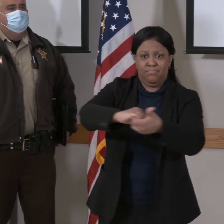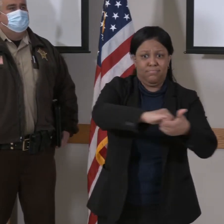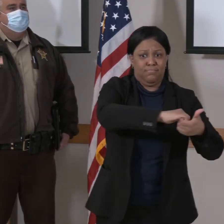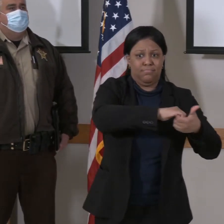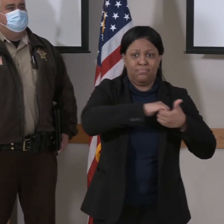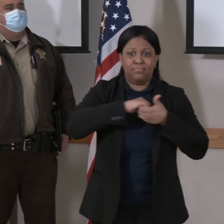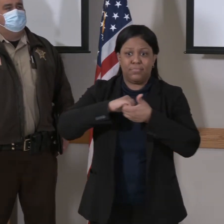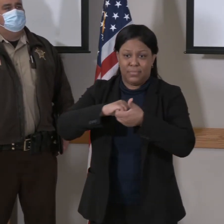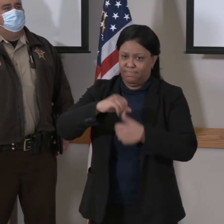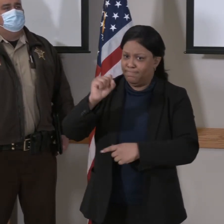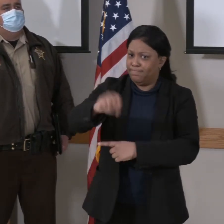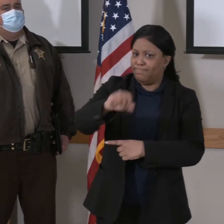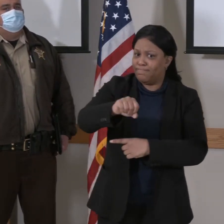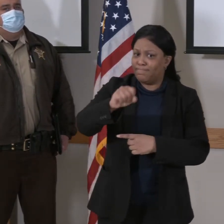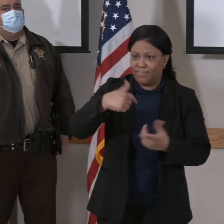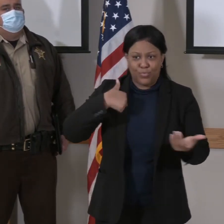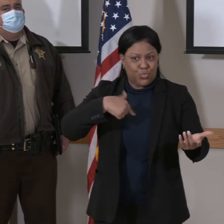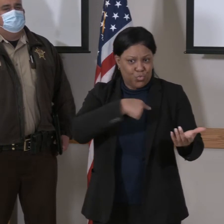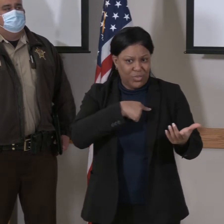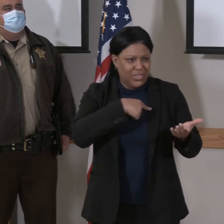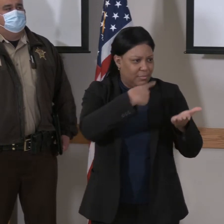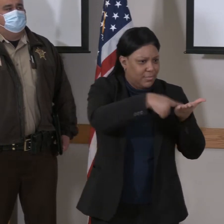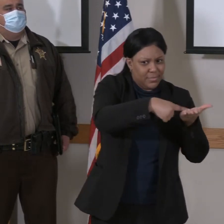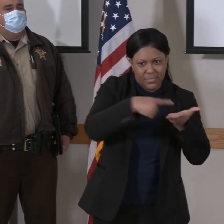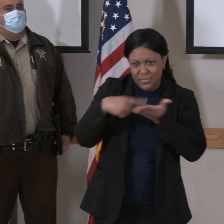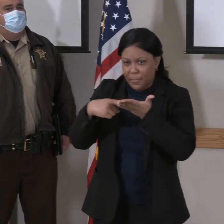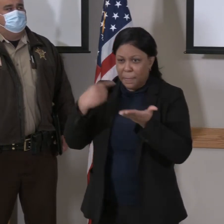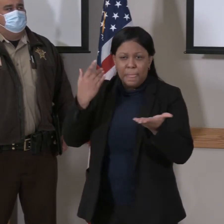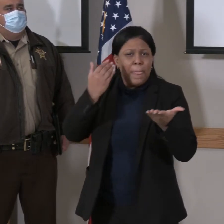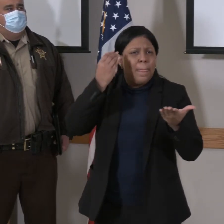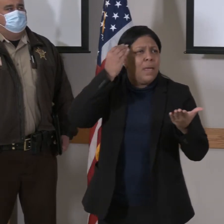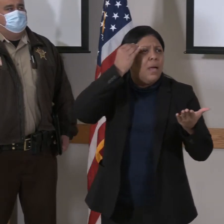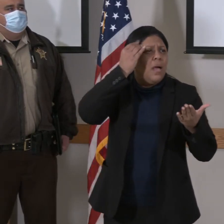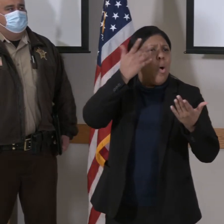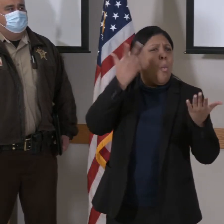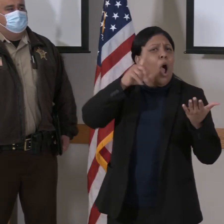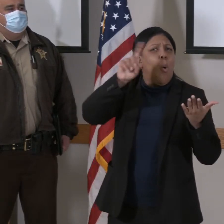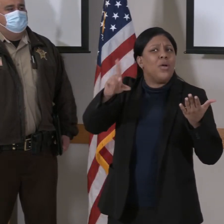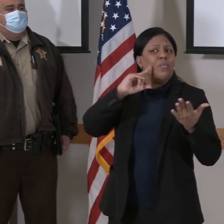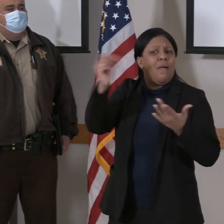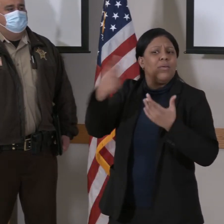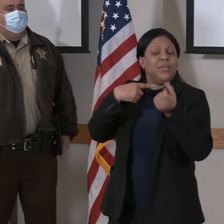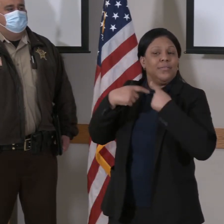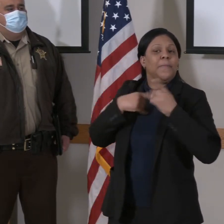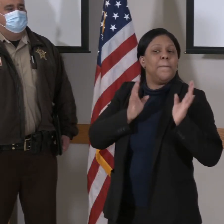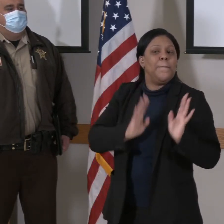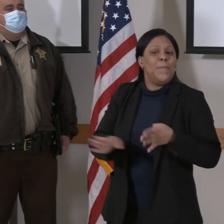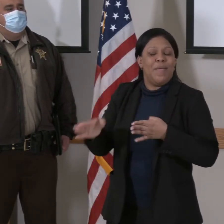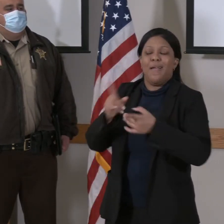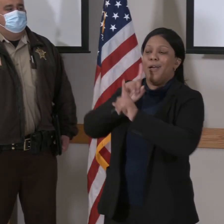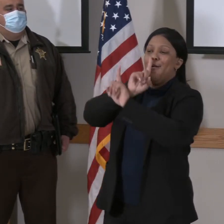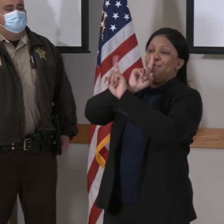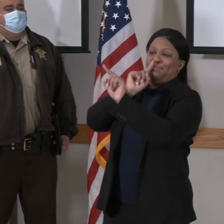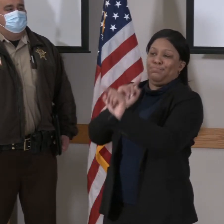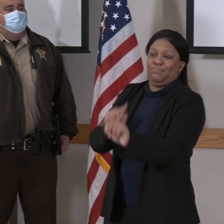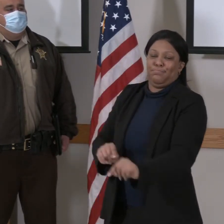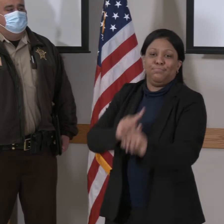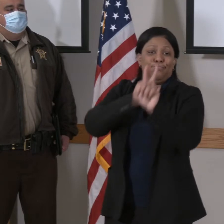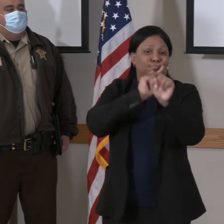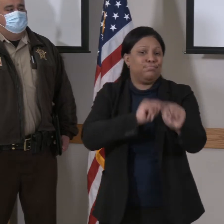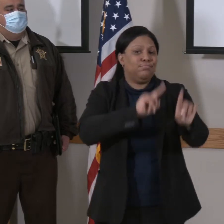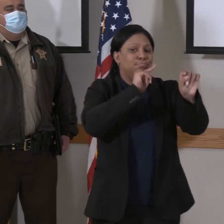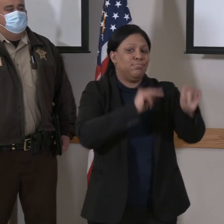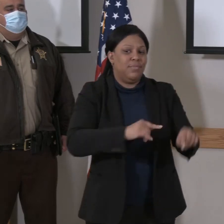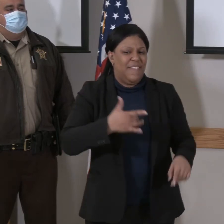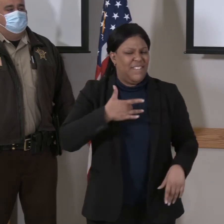you've seen the really astounding jump from nobody to, or very few agencies volunteering to, as